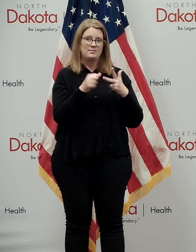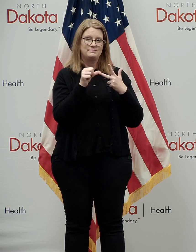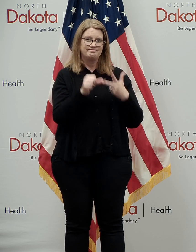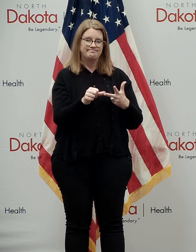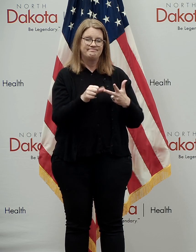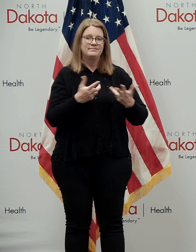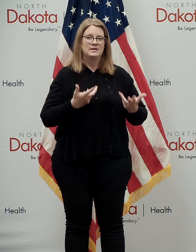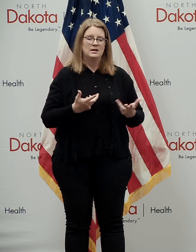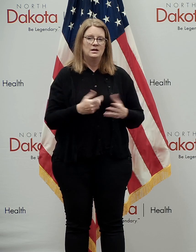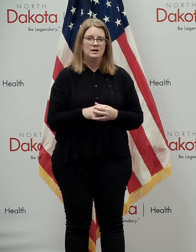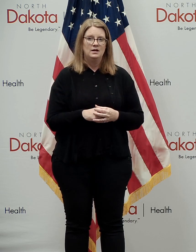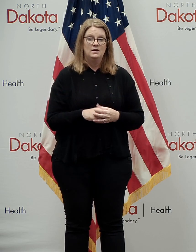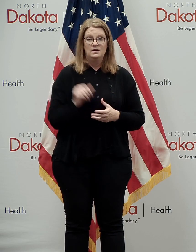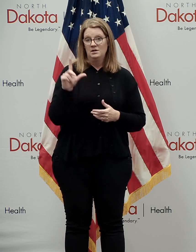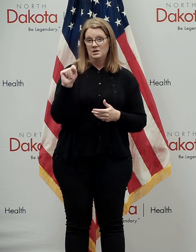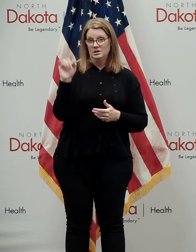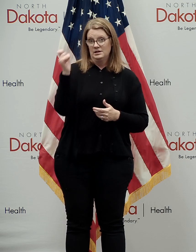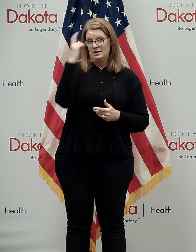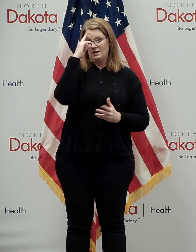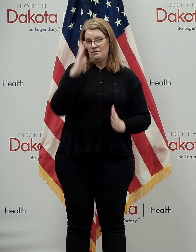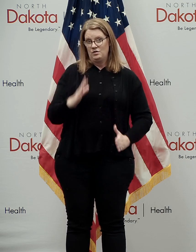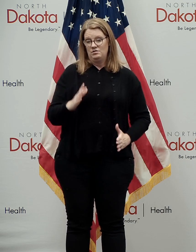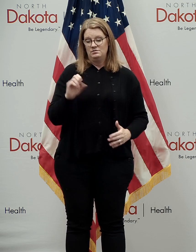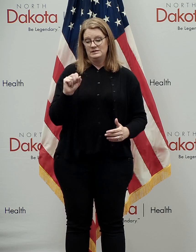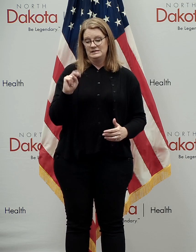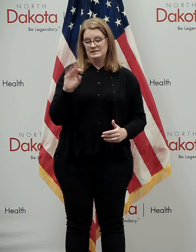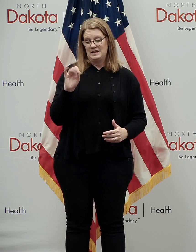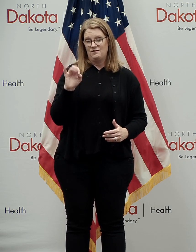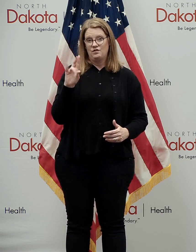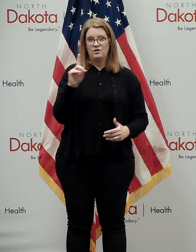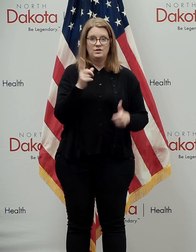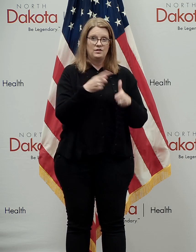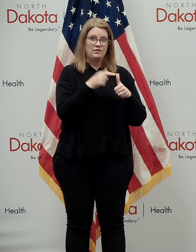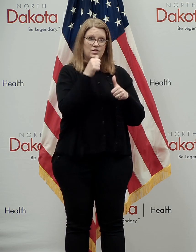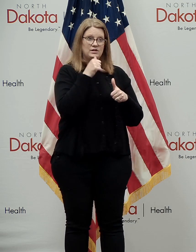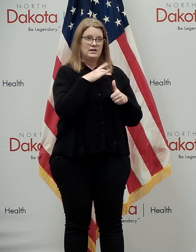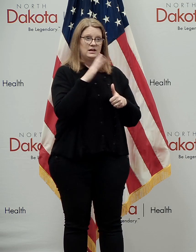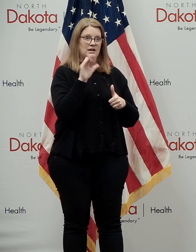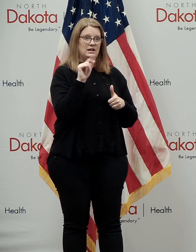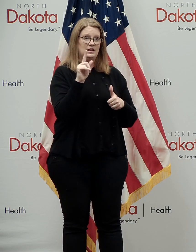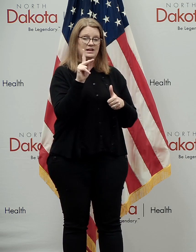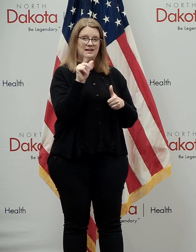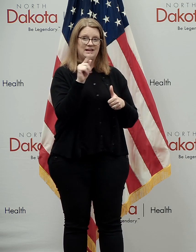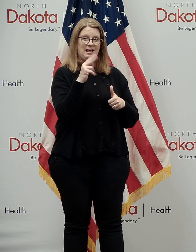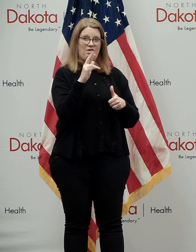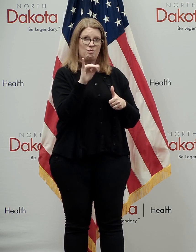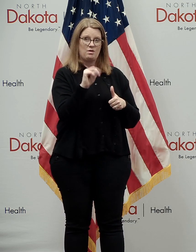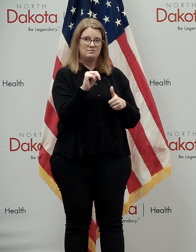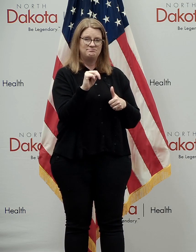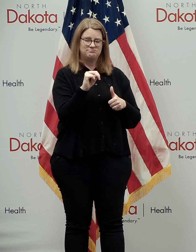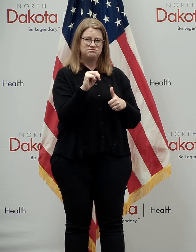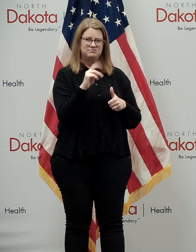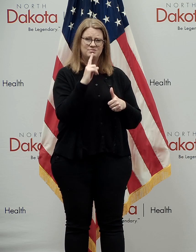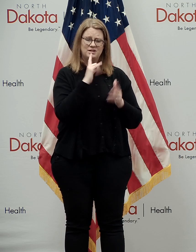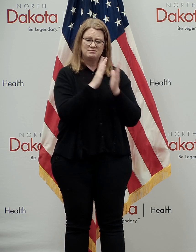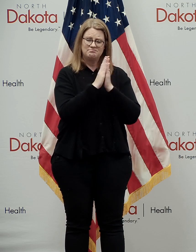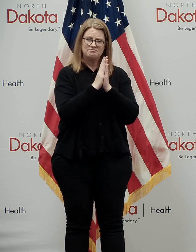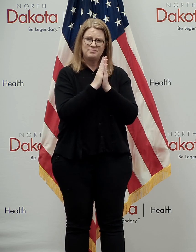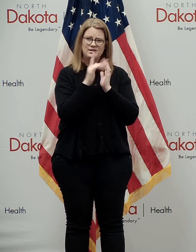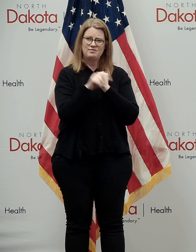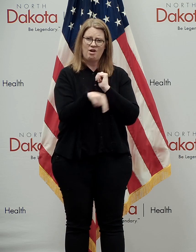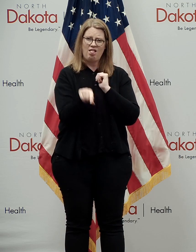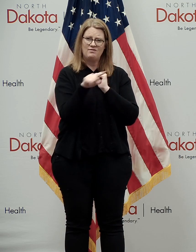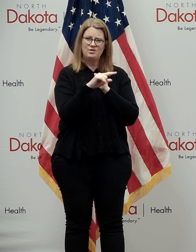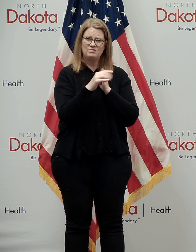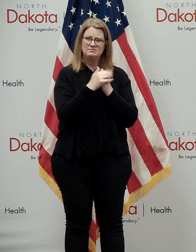always, from Lieutenant Governor Sanford and First Lady Catherine, our hearts and prayers go out to all those family and friends who've